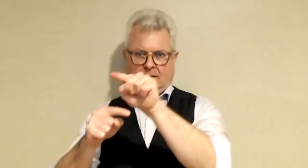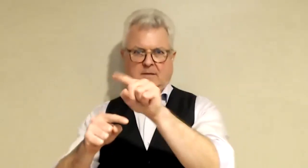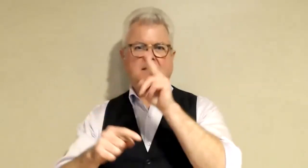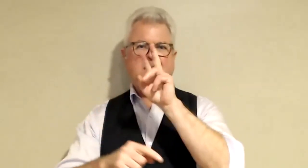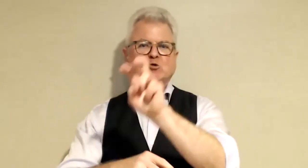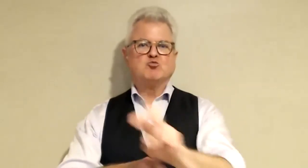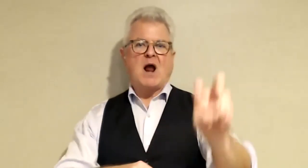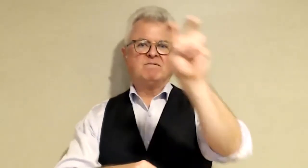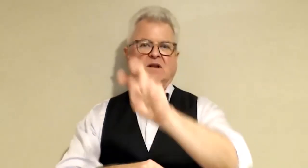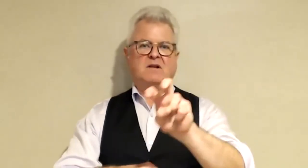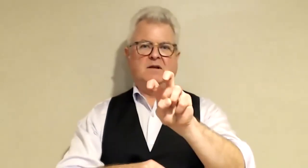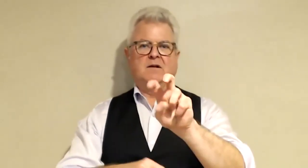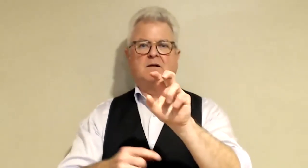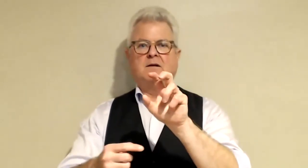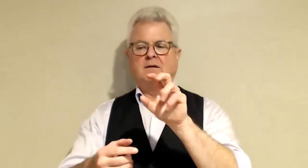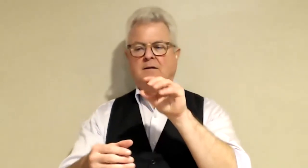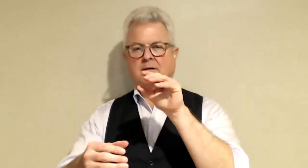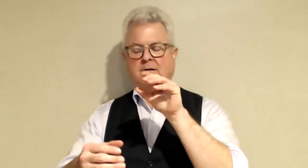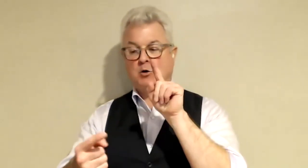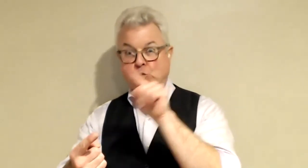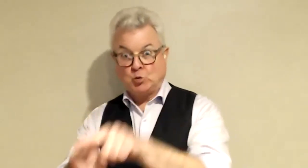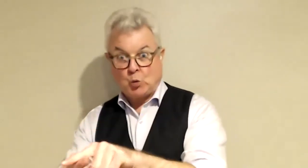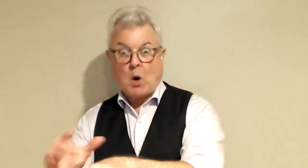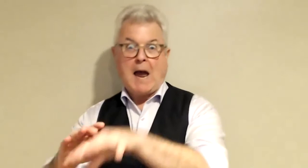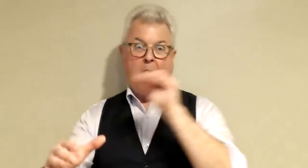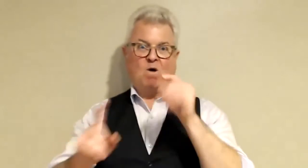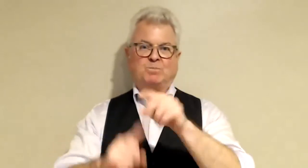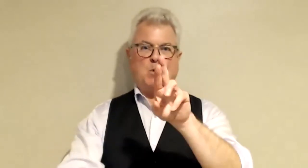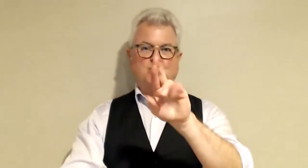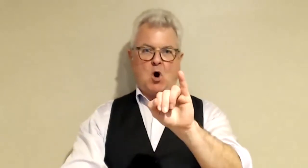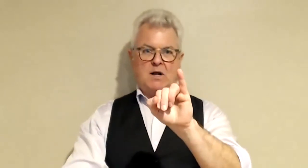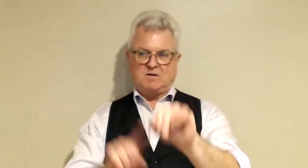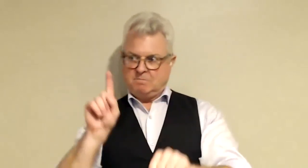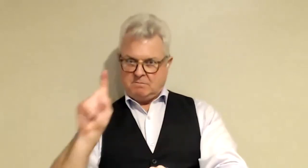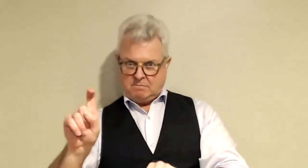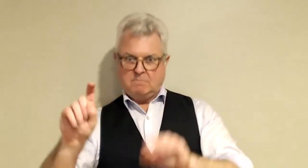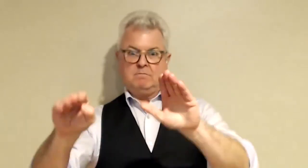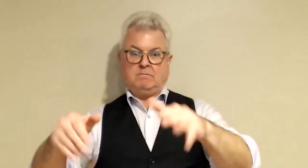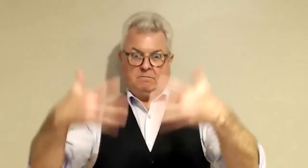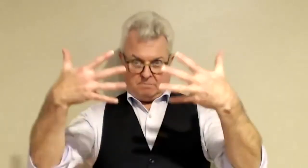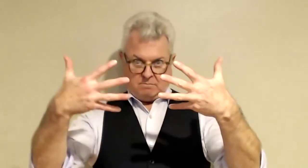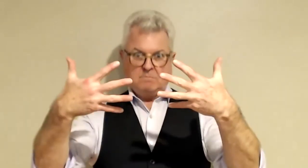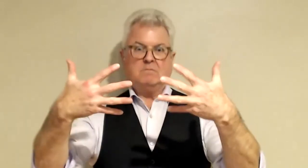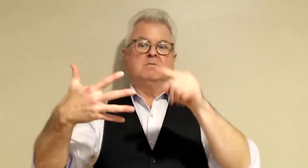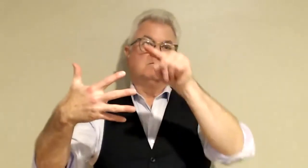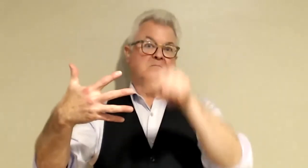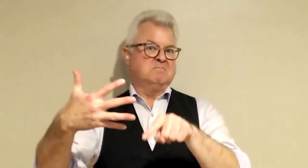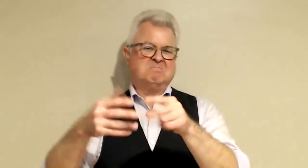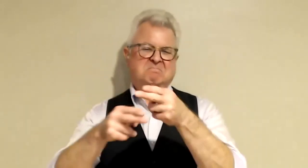that you go to the Rhode Island Department of Health and look at their travel to and out of Rhode Island. And on that website, they will show you